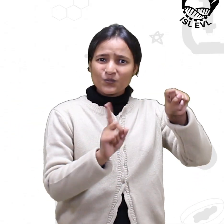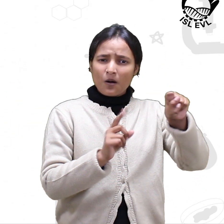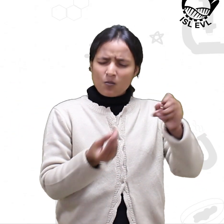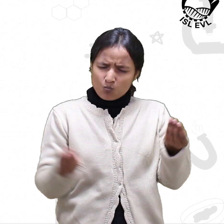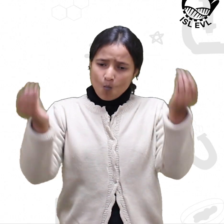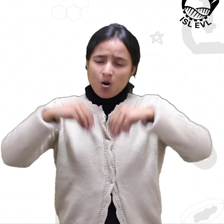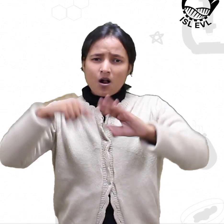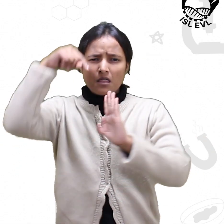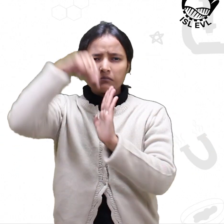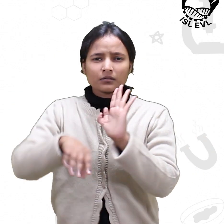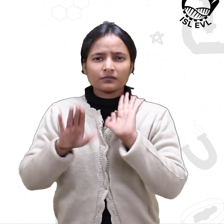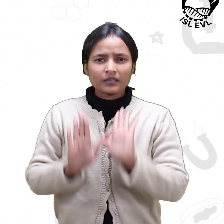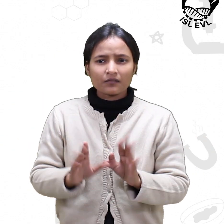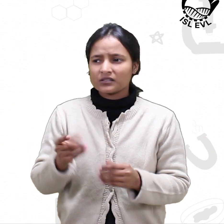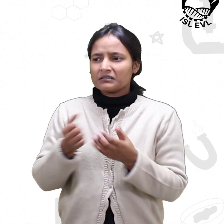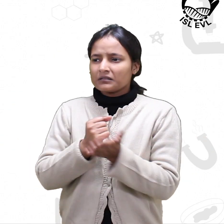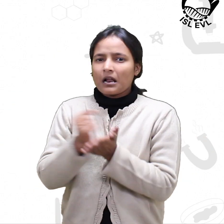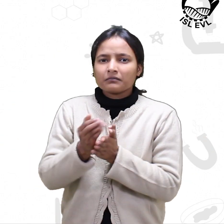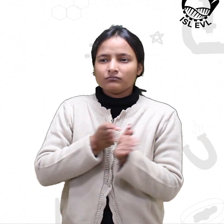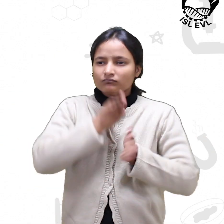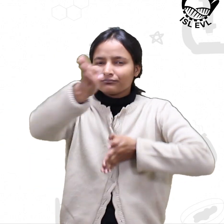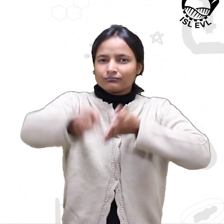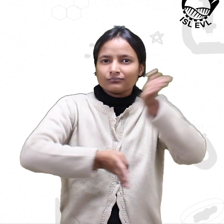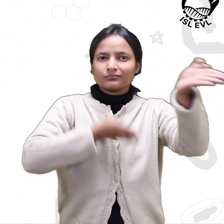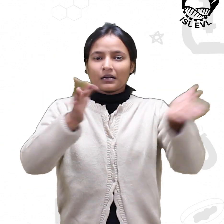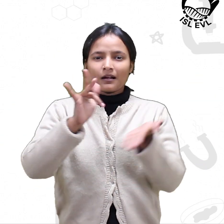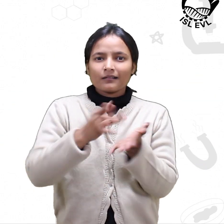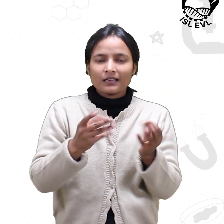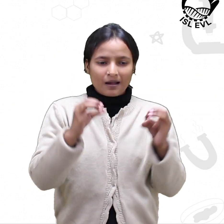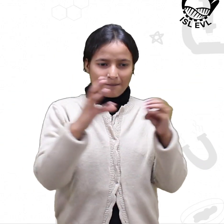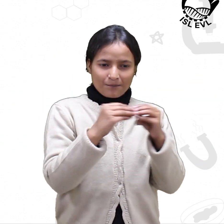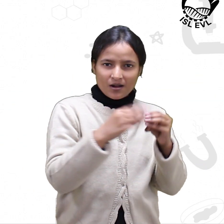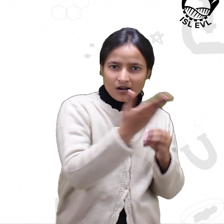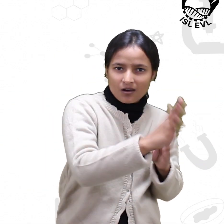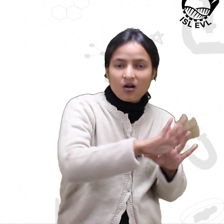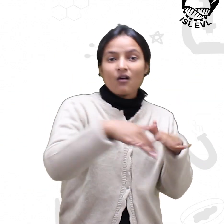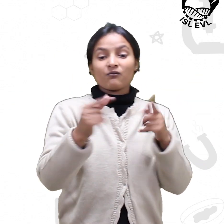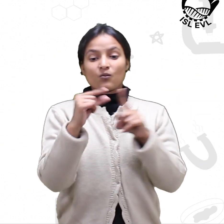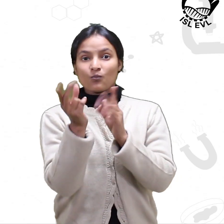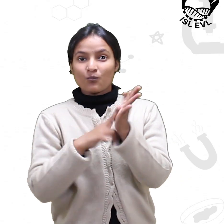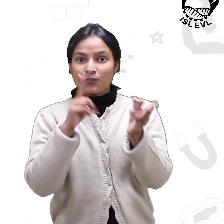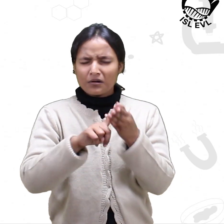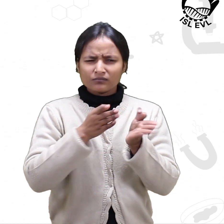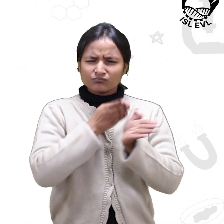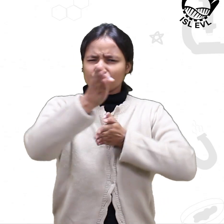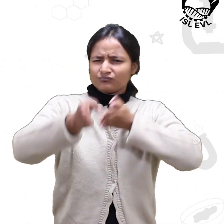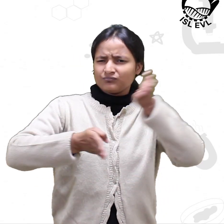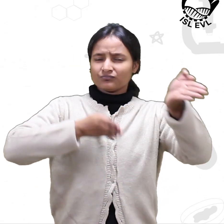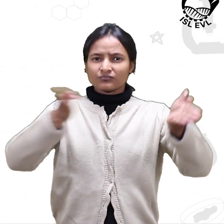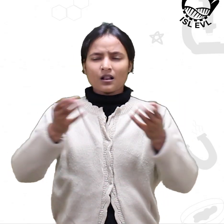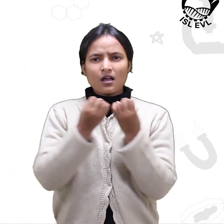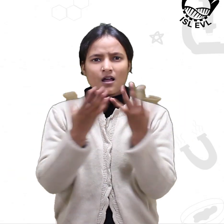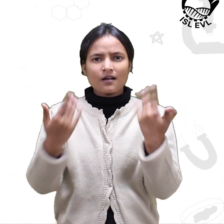would organize seminars. She would take us to so many institutions in Bangalore. She also arranged for a field trip to go to Pune, and